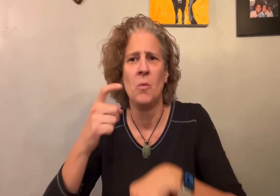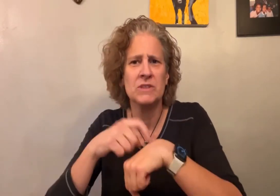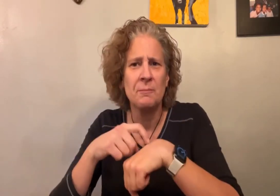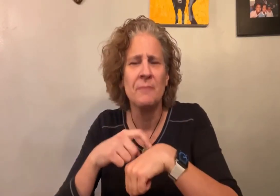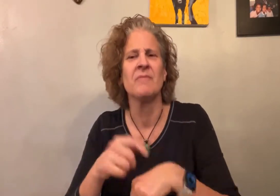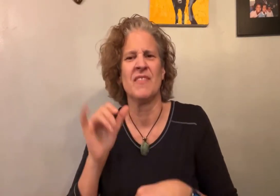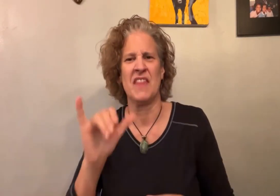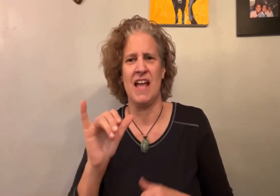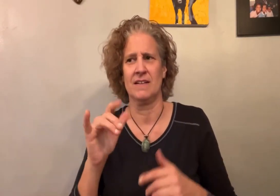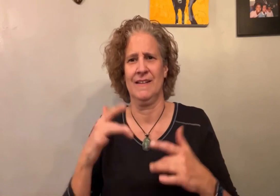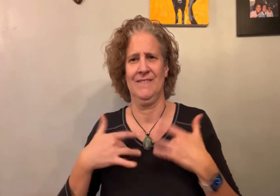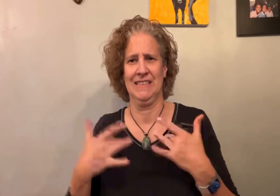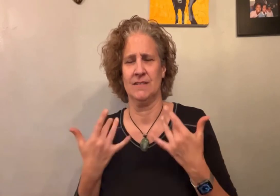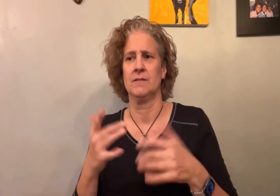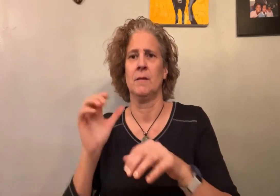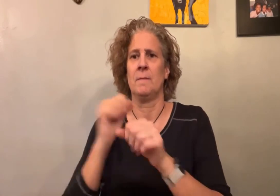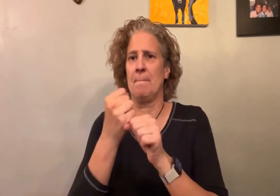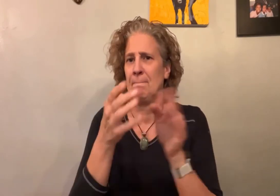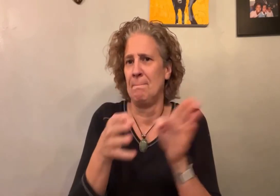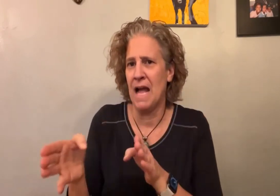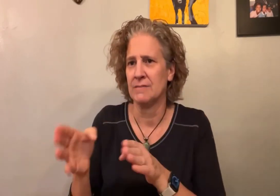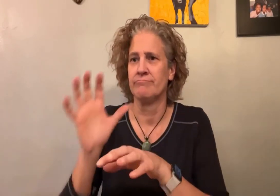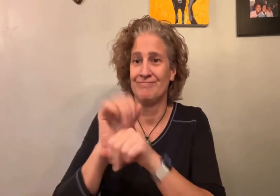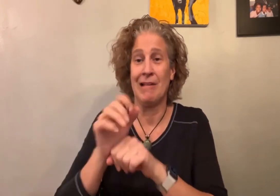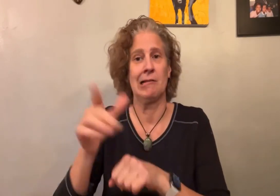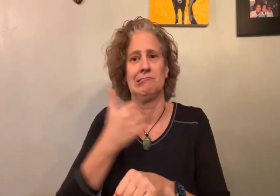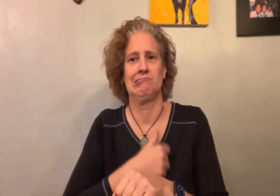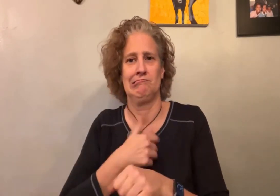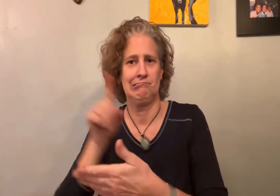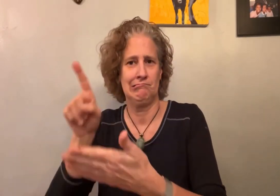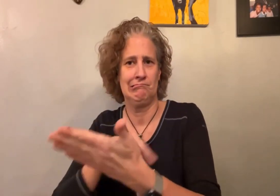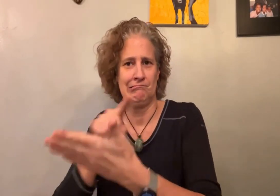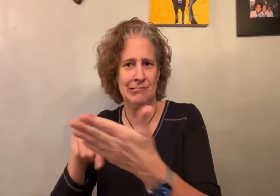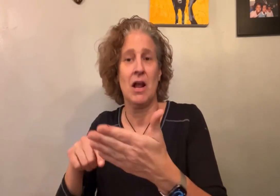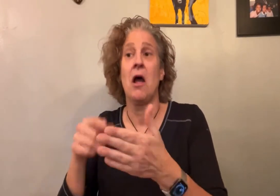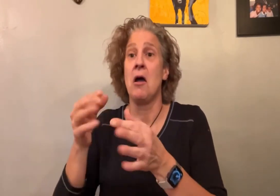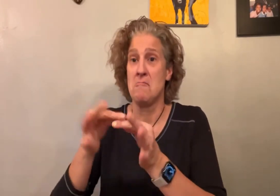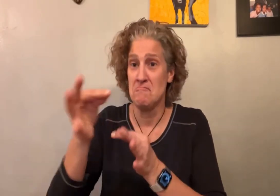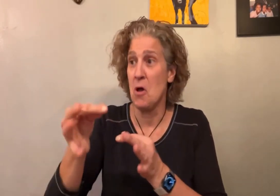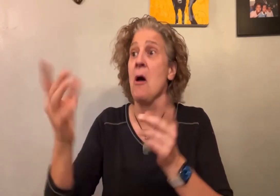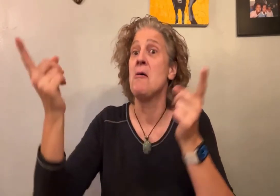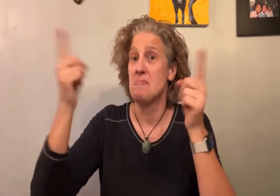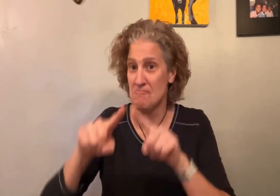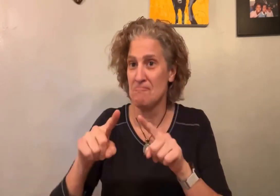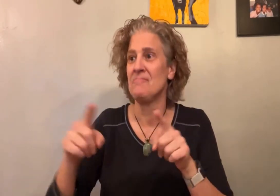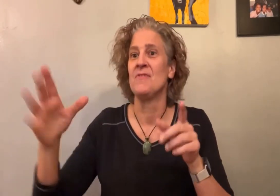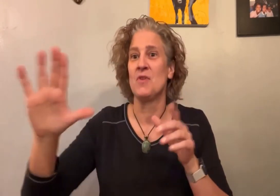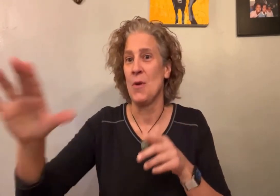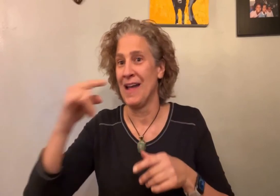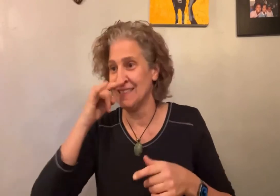parties. For example, hosting a football or Super Bowl party, and what time that takes place, and how to explain those